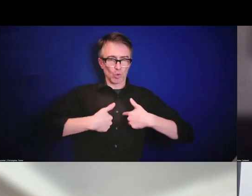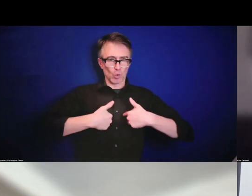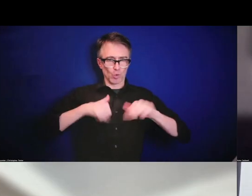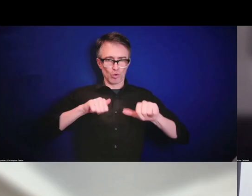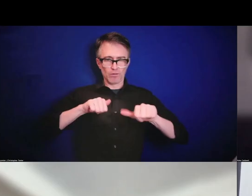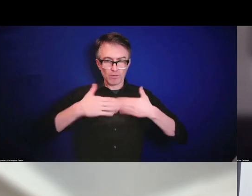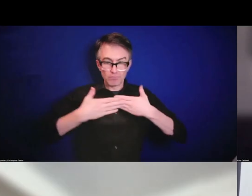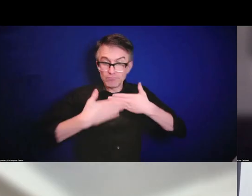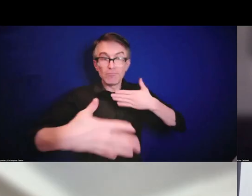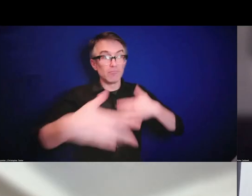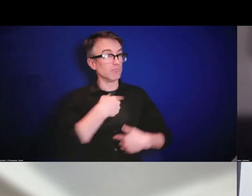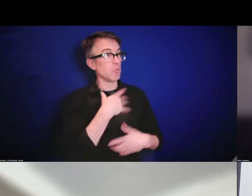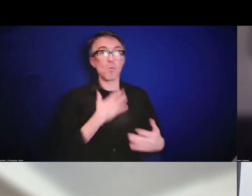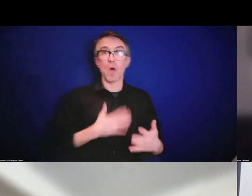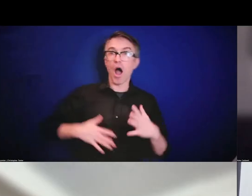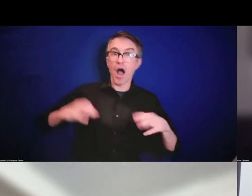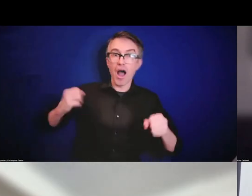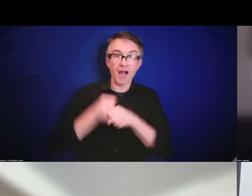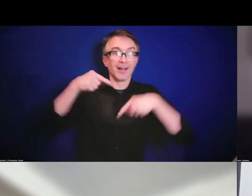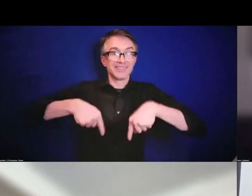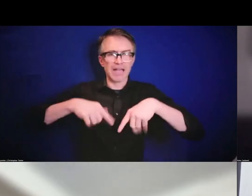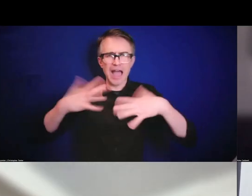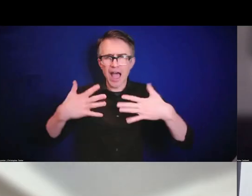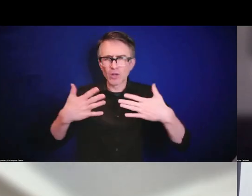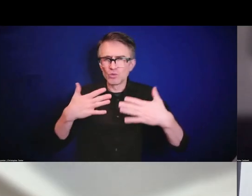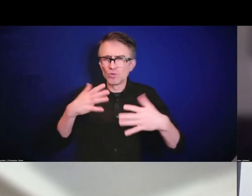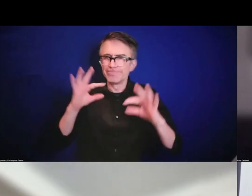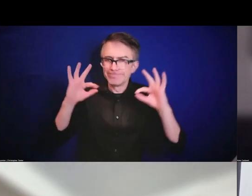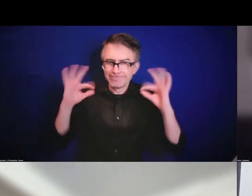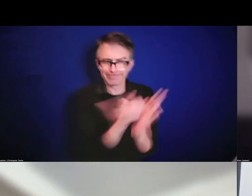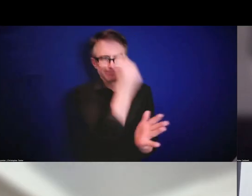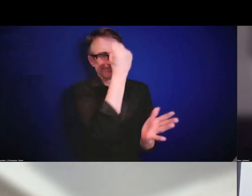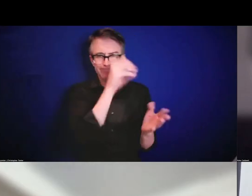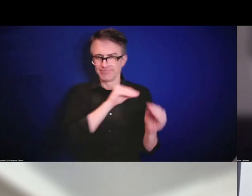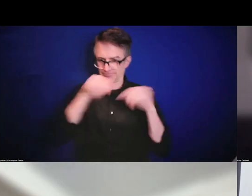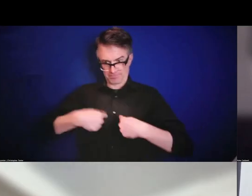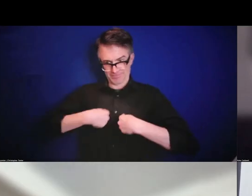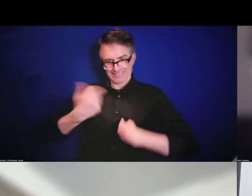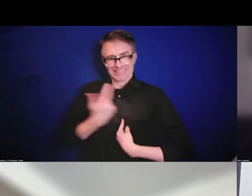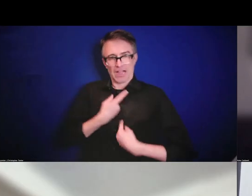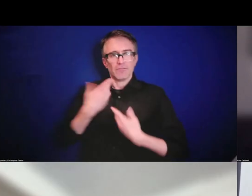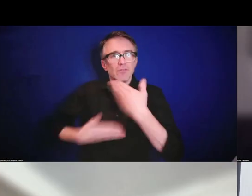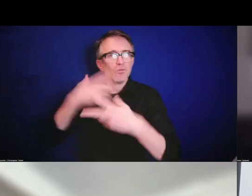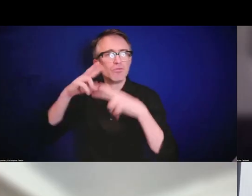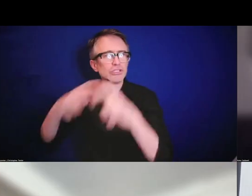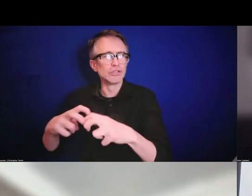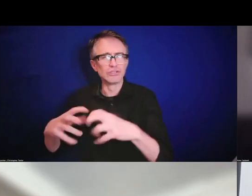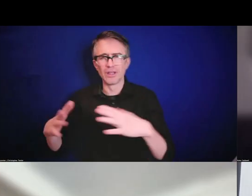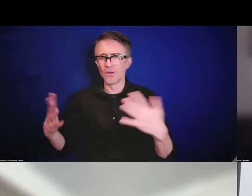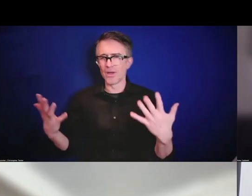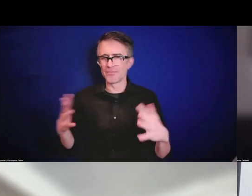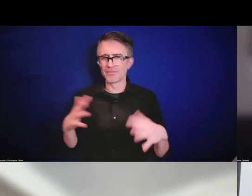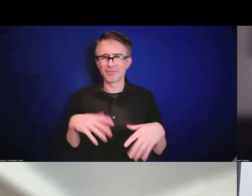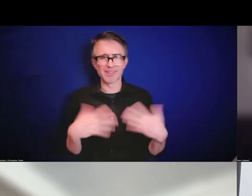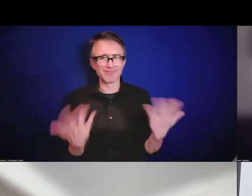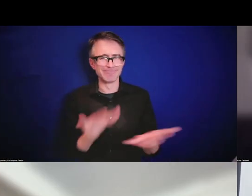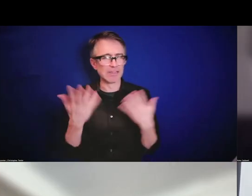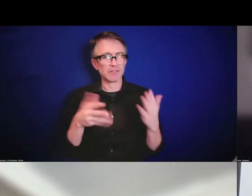especially you, Lauren. You, Kate, have a lot of experience from the research side. Lauren, you have a lot of experience, on the